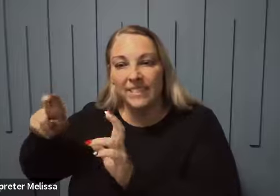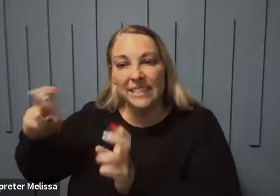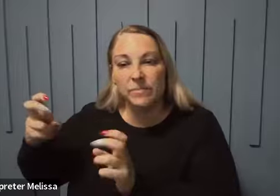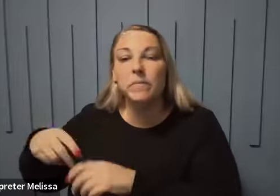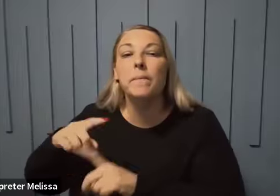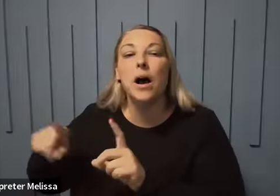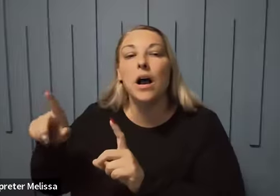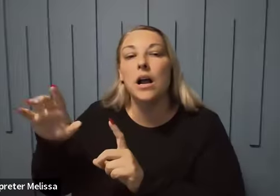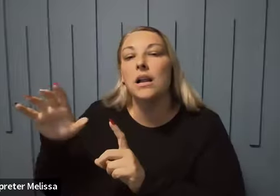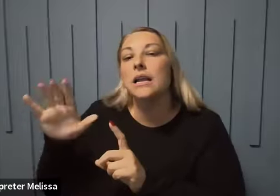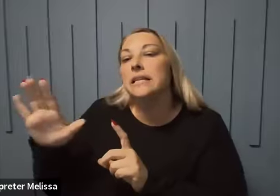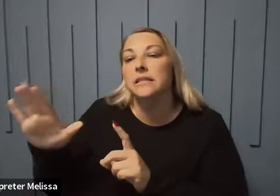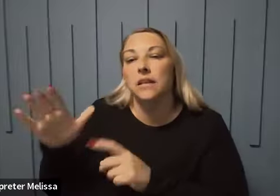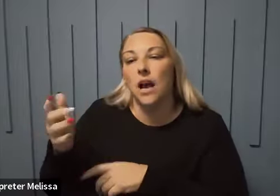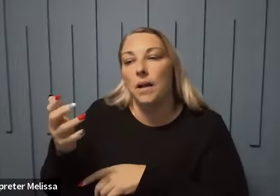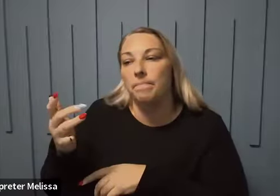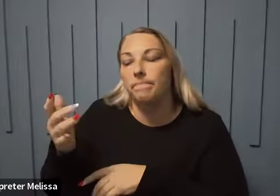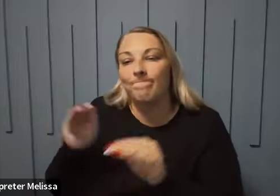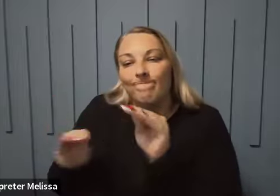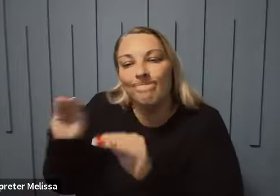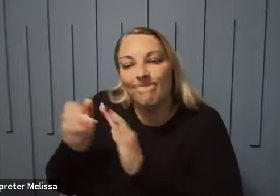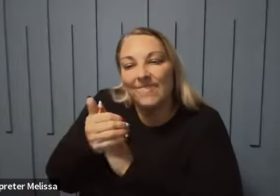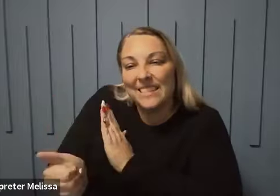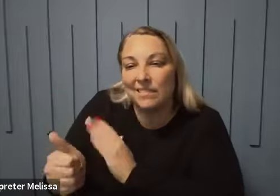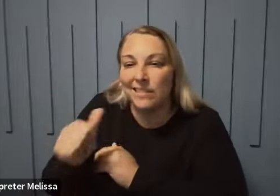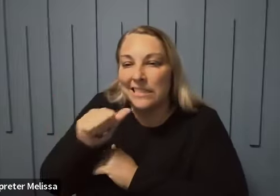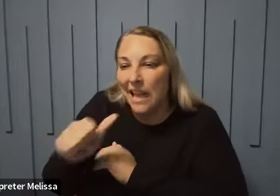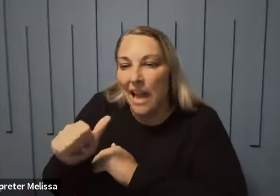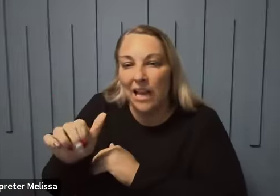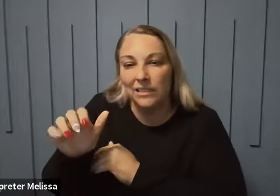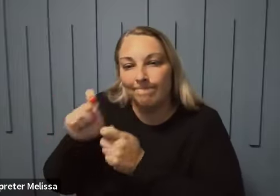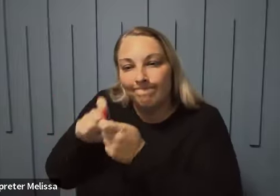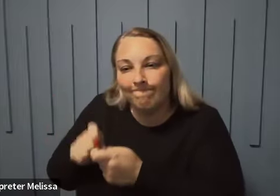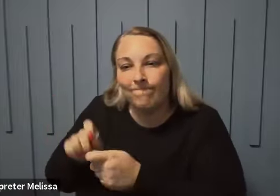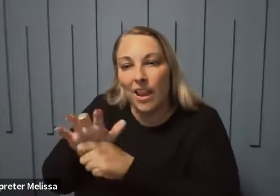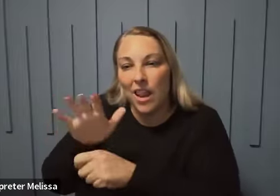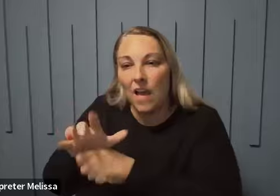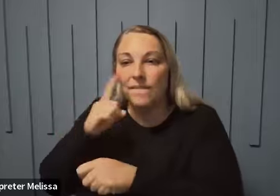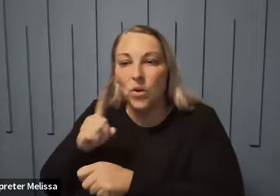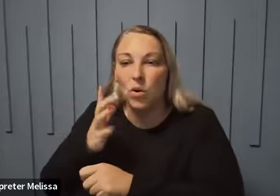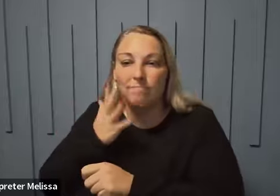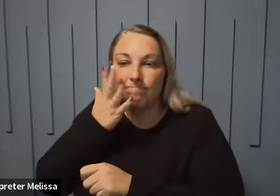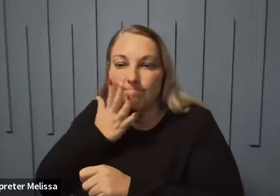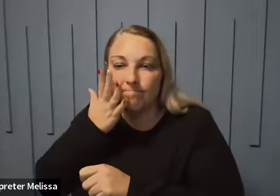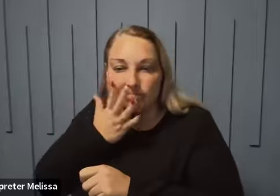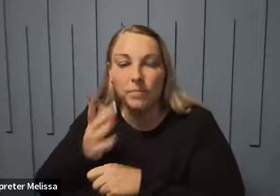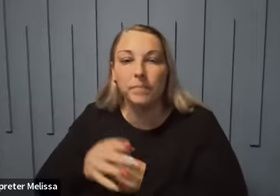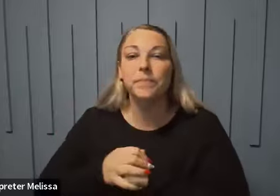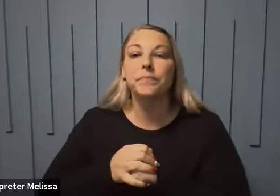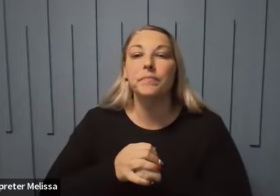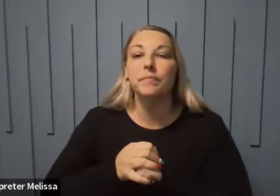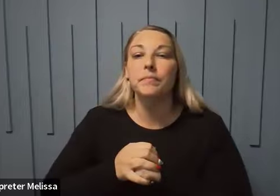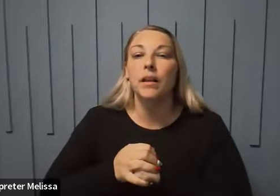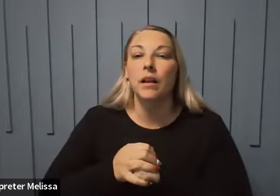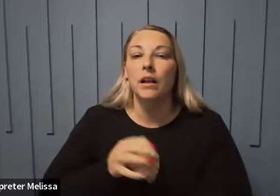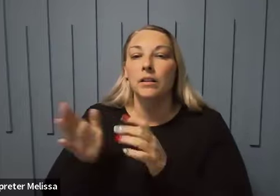really defined enough to be able to make the proper cues on his mouth. So those are the other people are